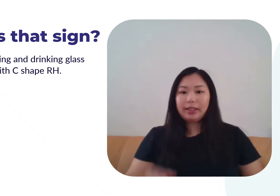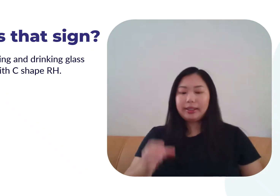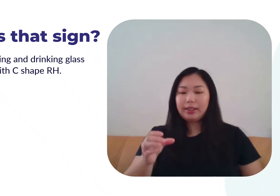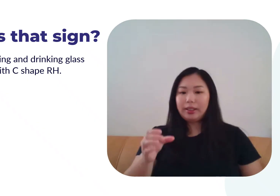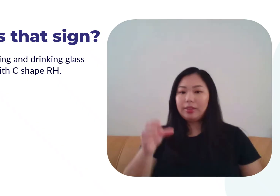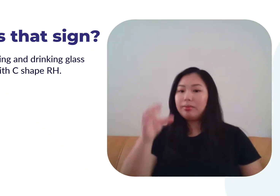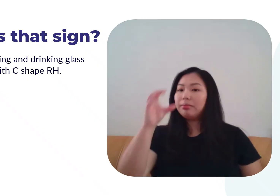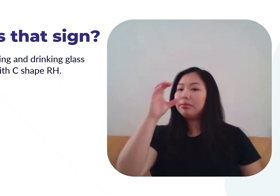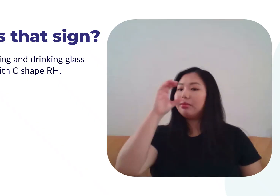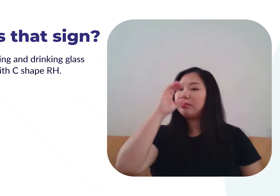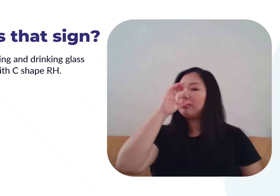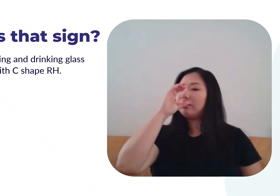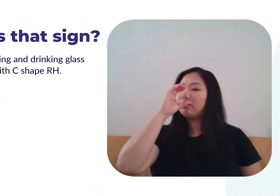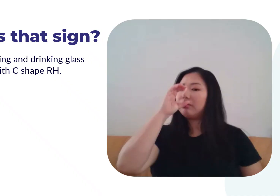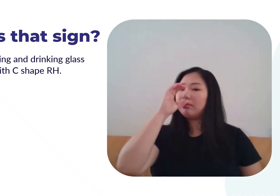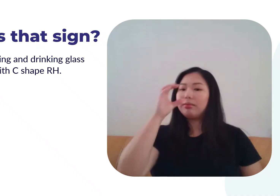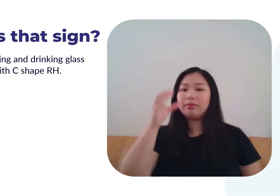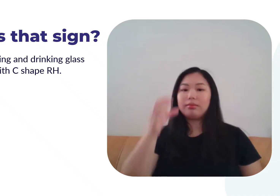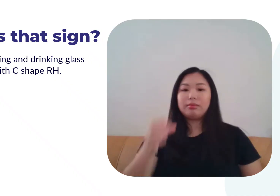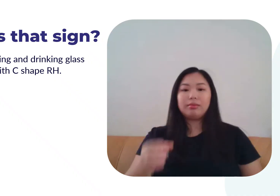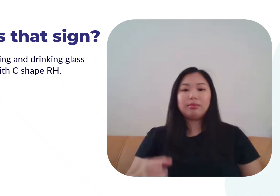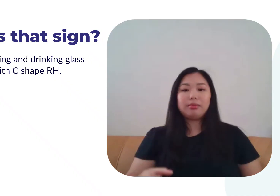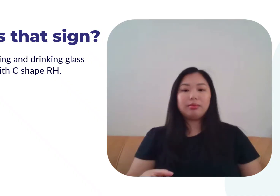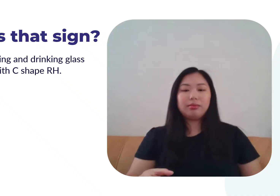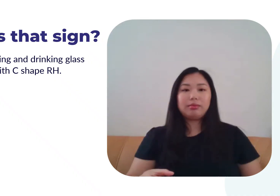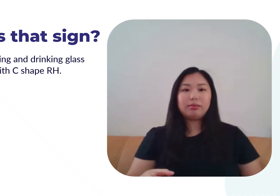The next sign